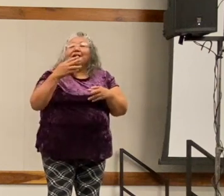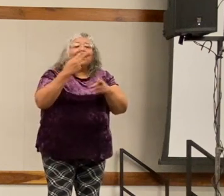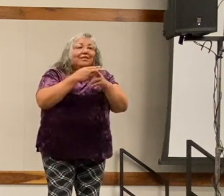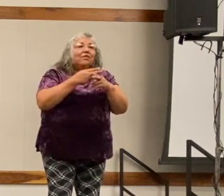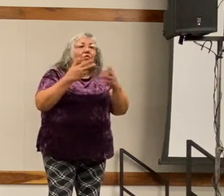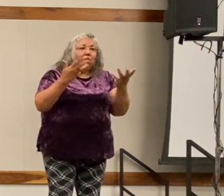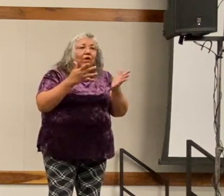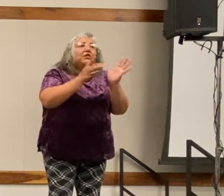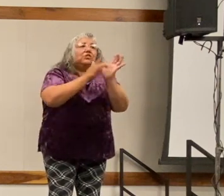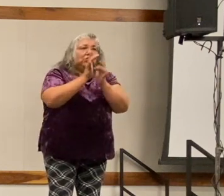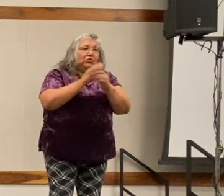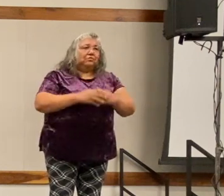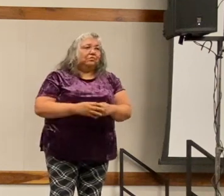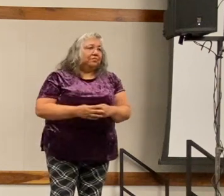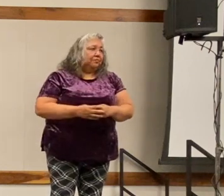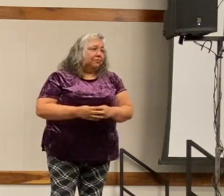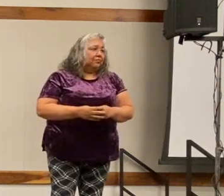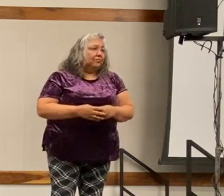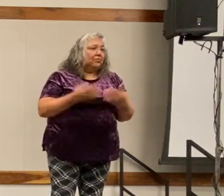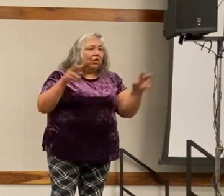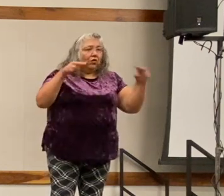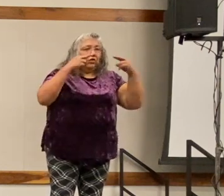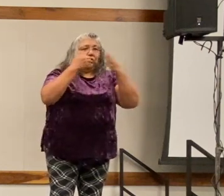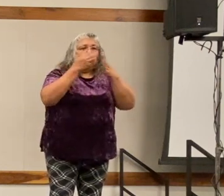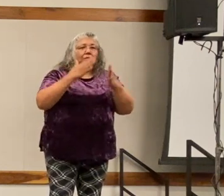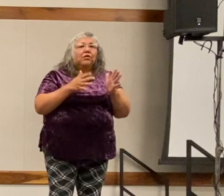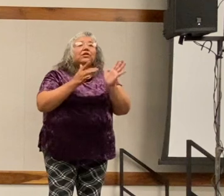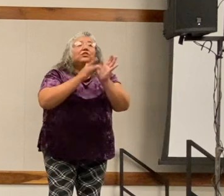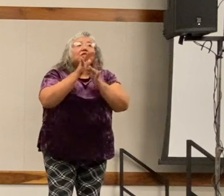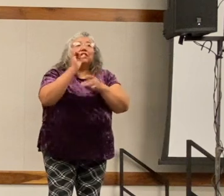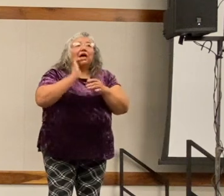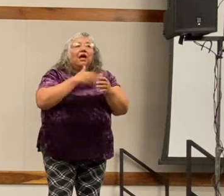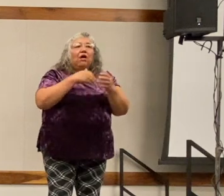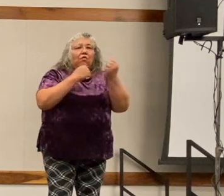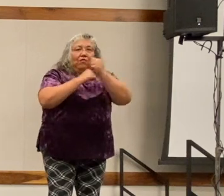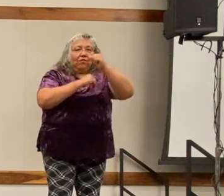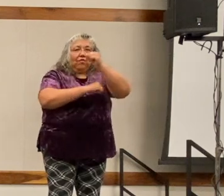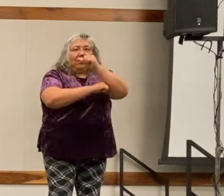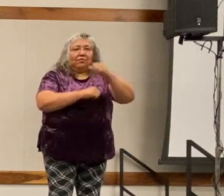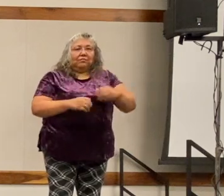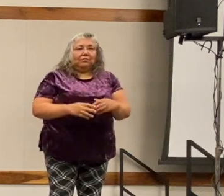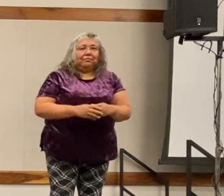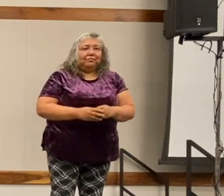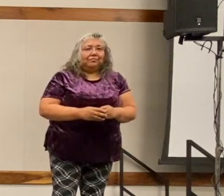Jesus. Amen. Turn to your neighbor and say, Jesus is our foundation.